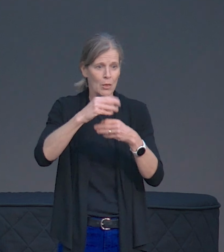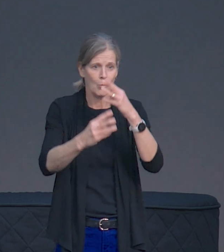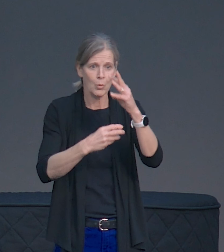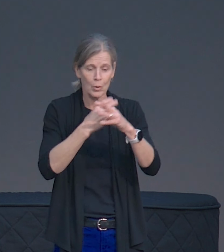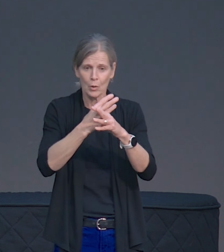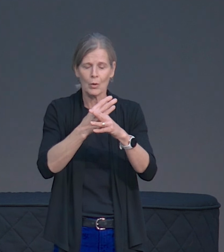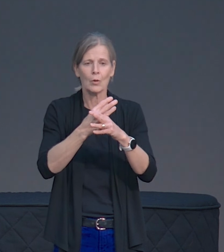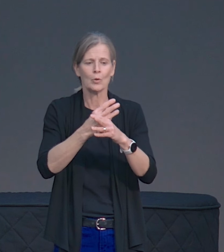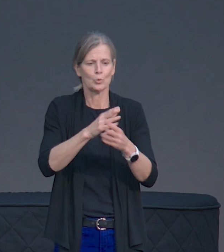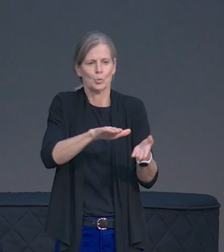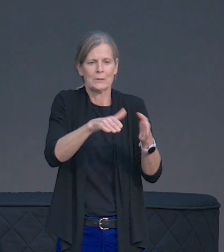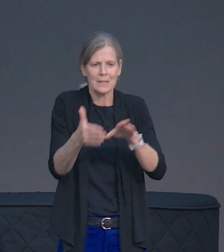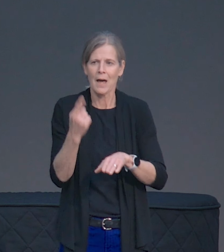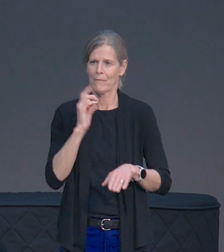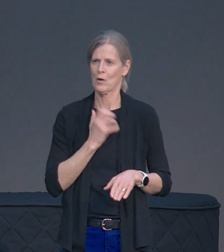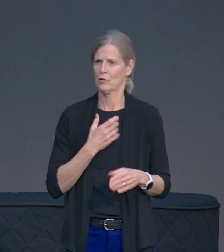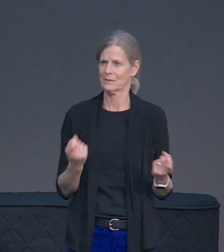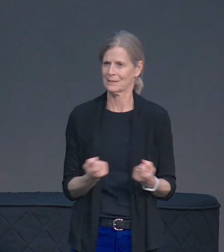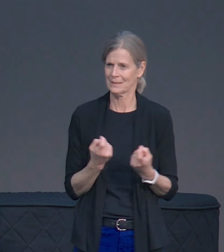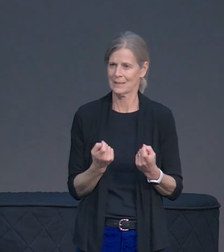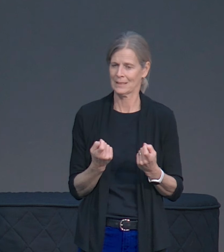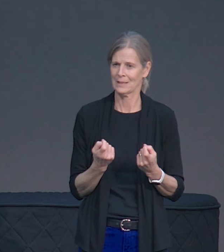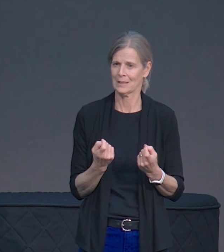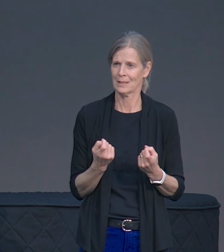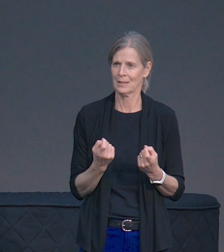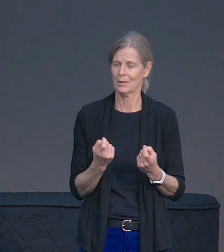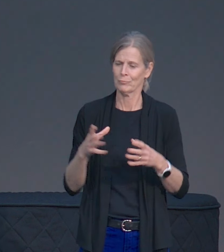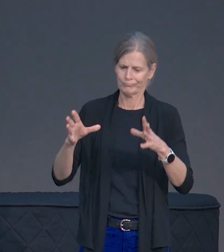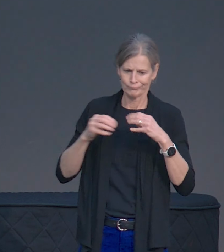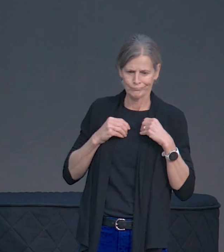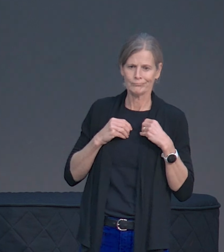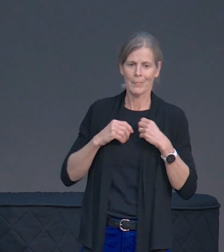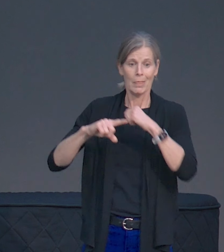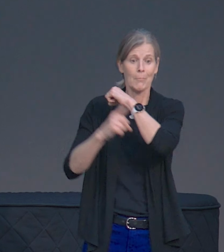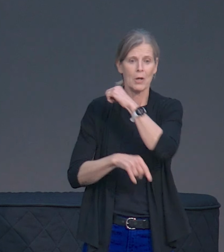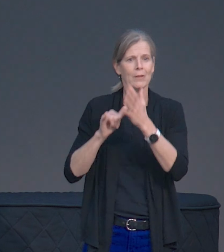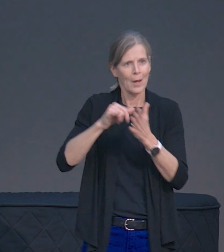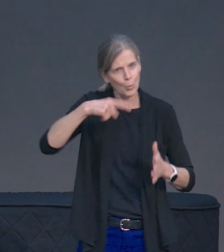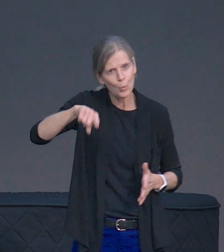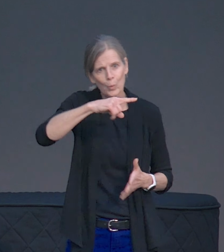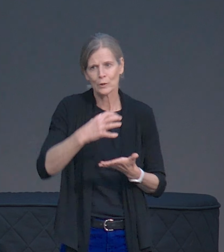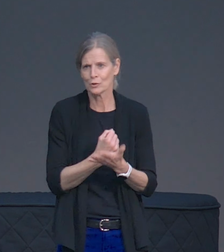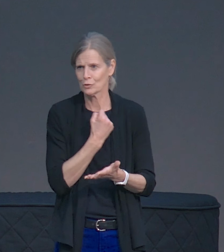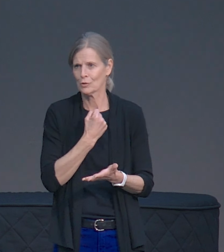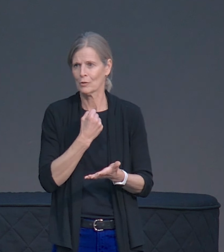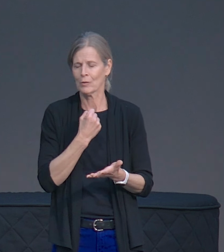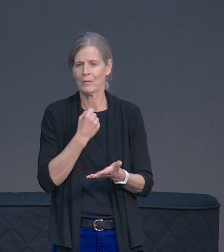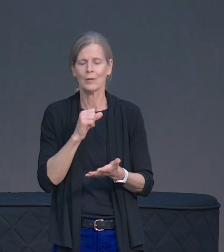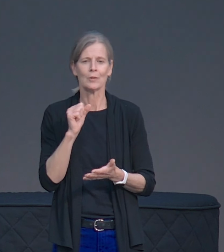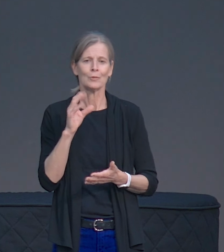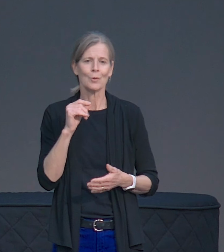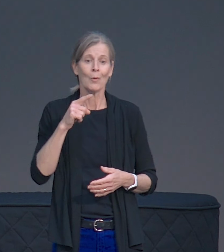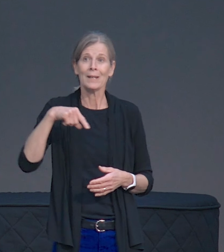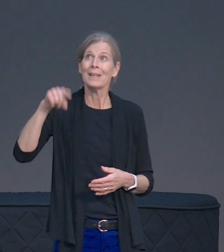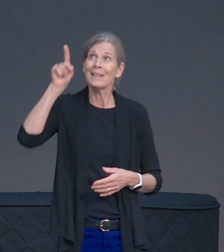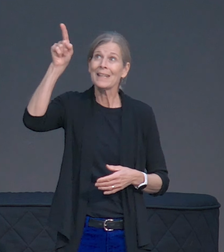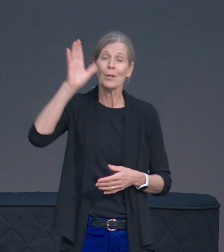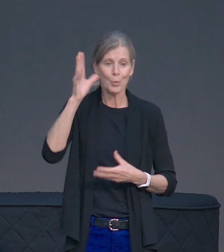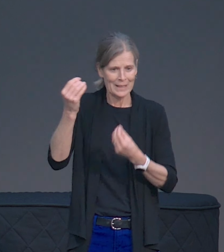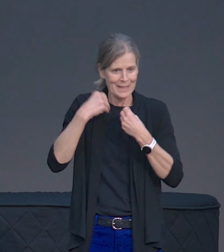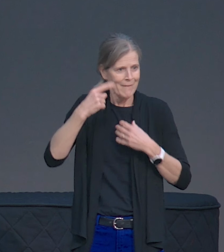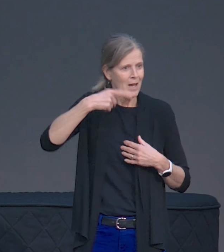Die For Our Sin To Take The Punishment We Deserved That He Might Not Only Restore To Us The Joys